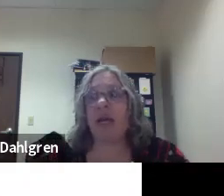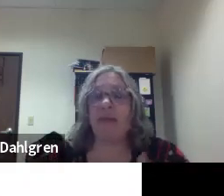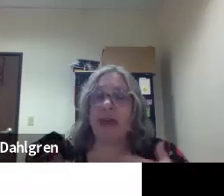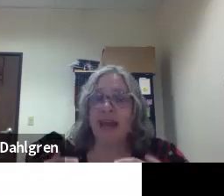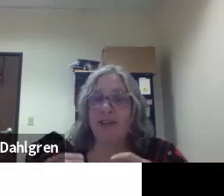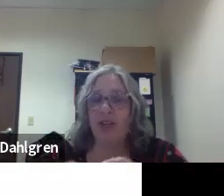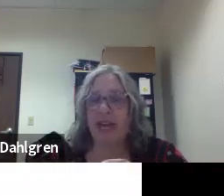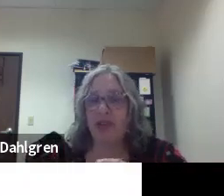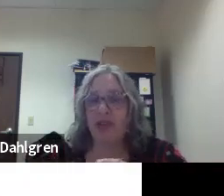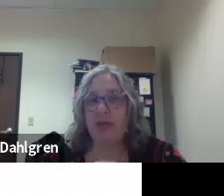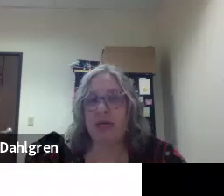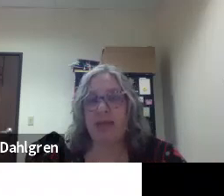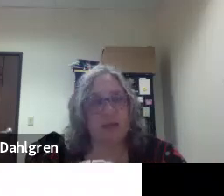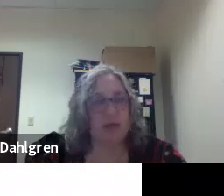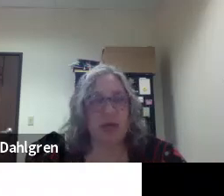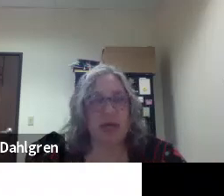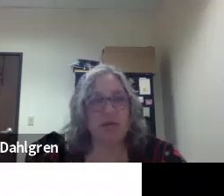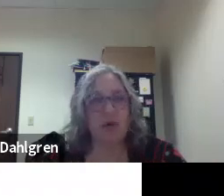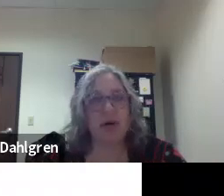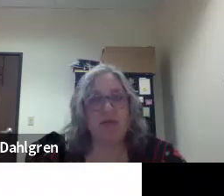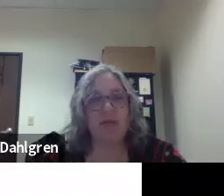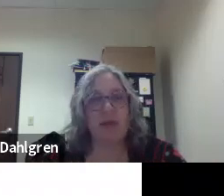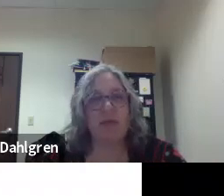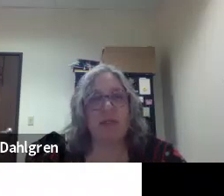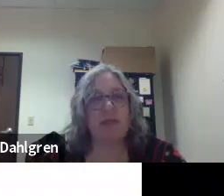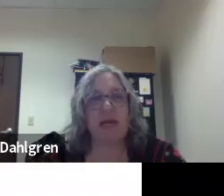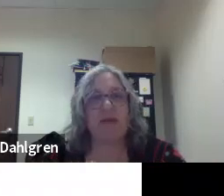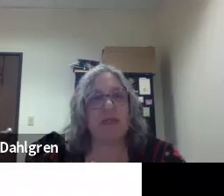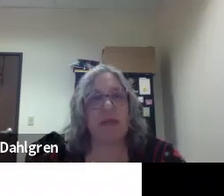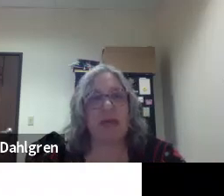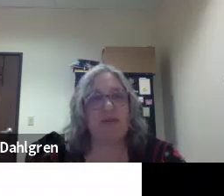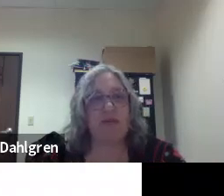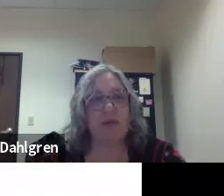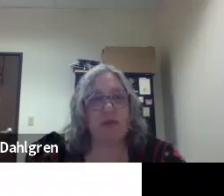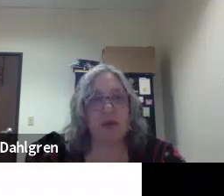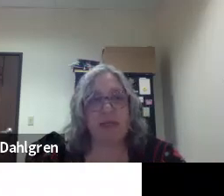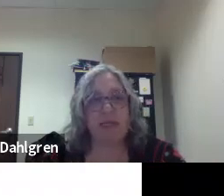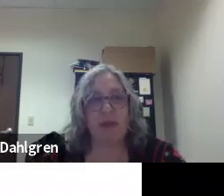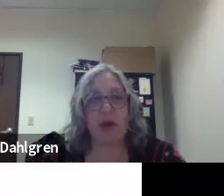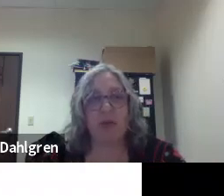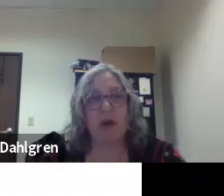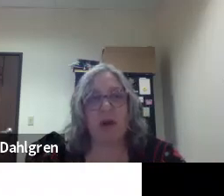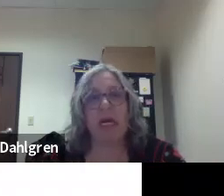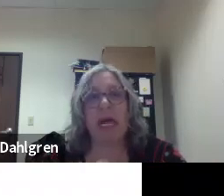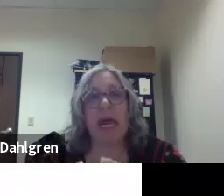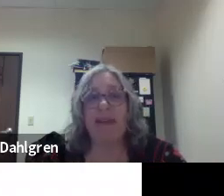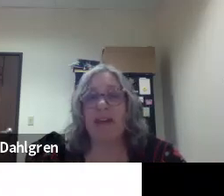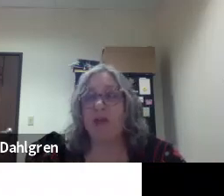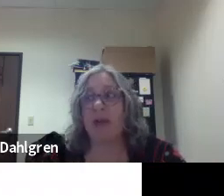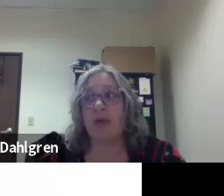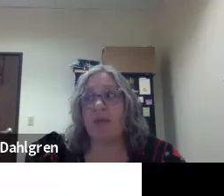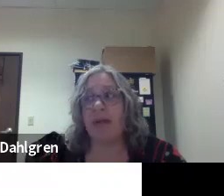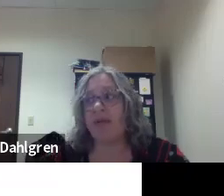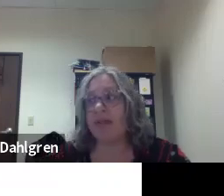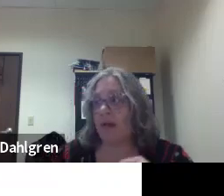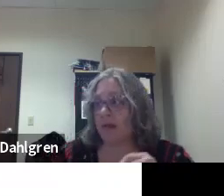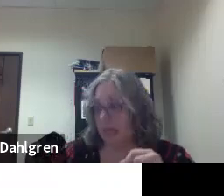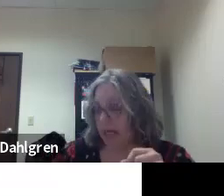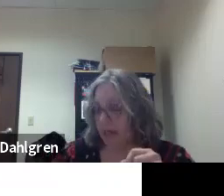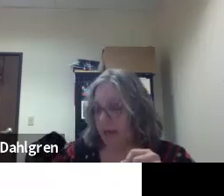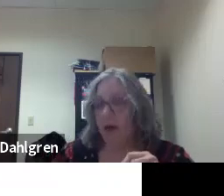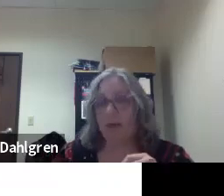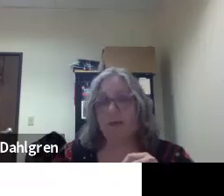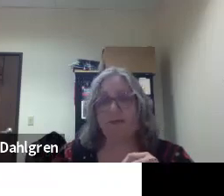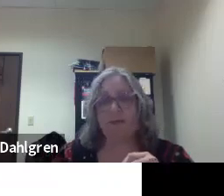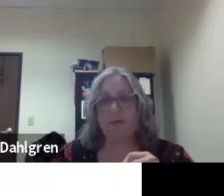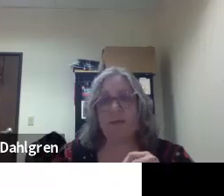change. That education piece is really important for people to be able to make informed choices about work. And that's really what benefits counseling